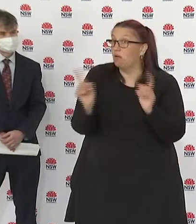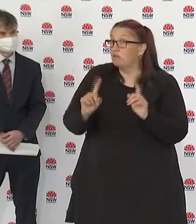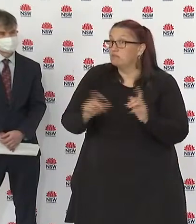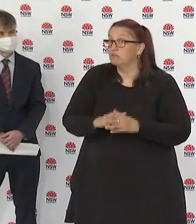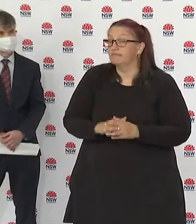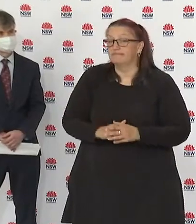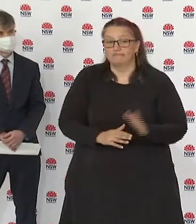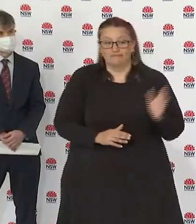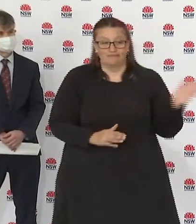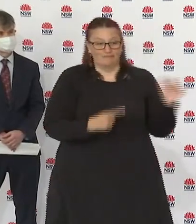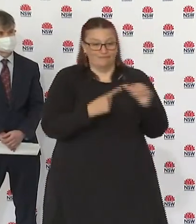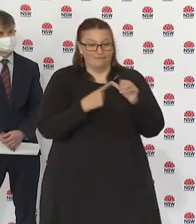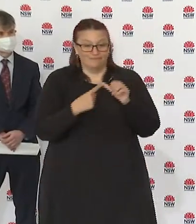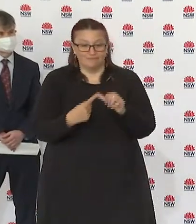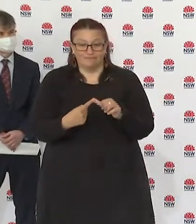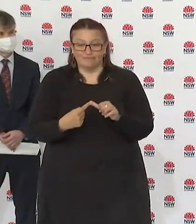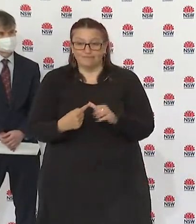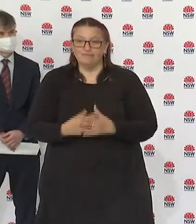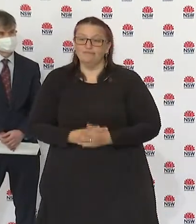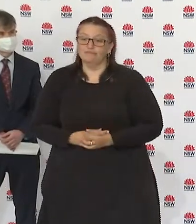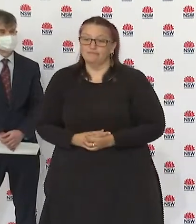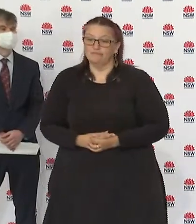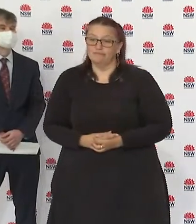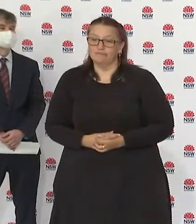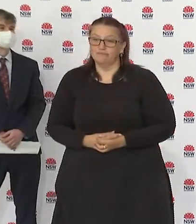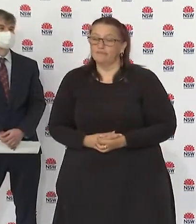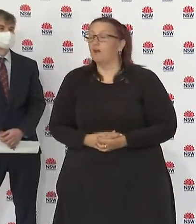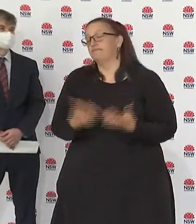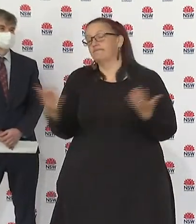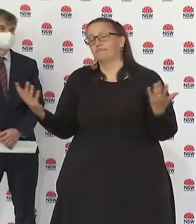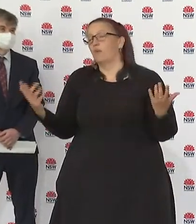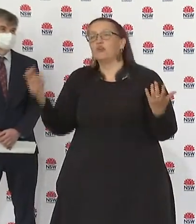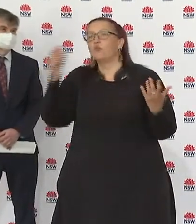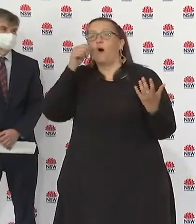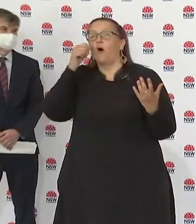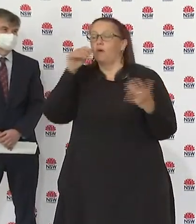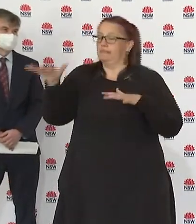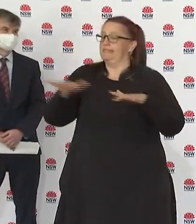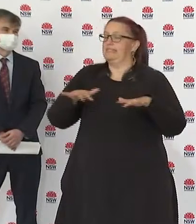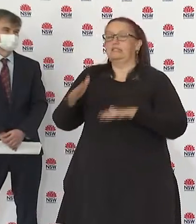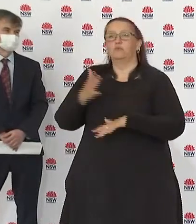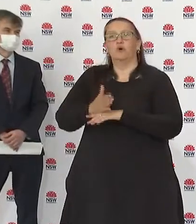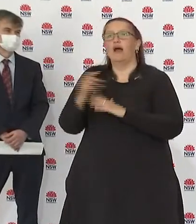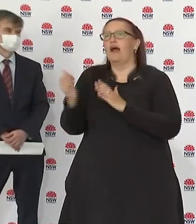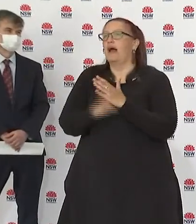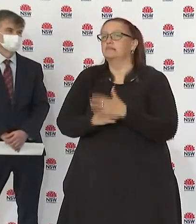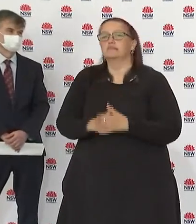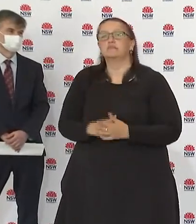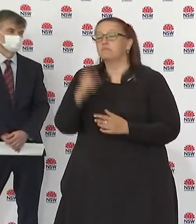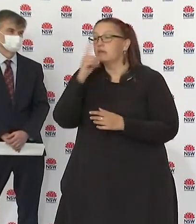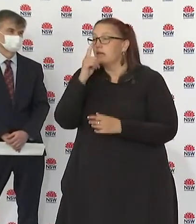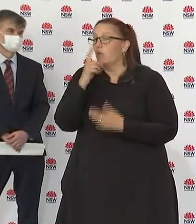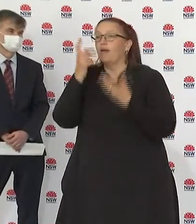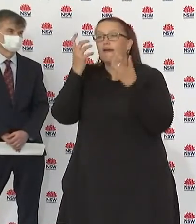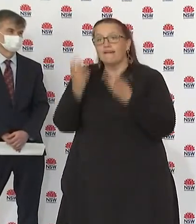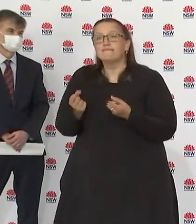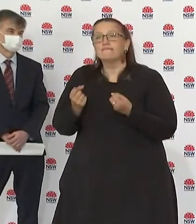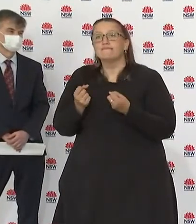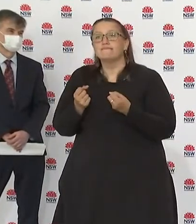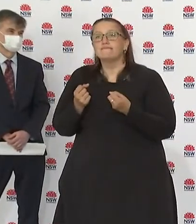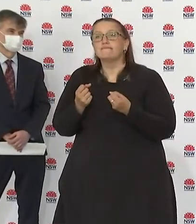grateful for the support we've received from our contact tracers, but also the external support we've received. And of course,